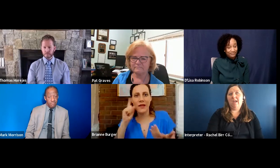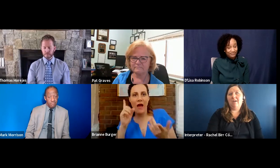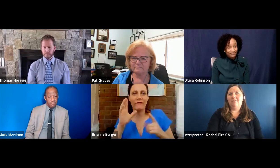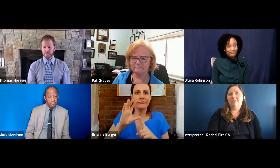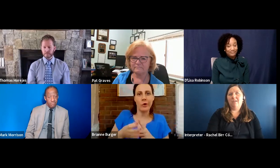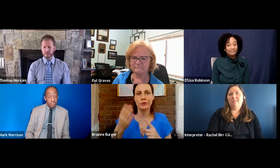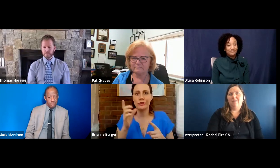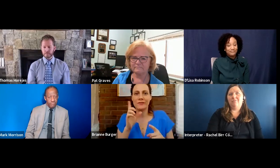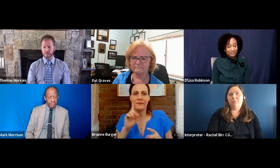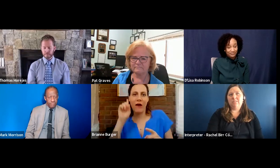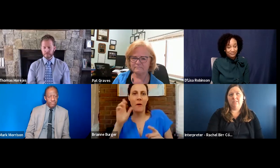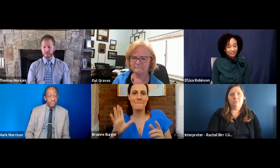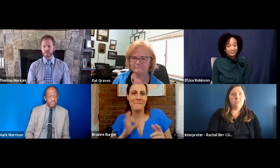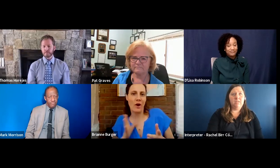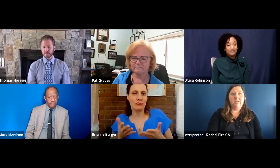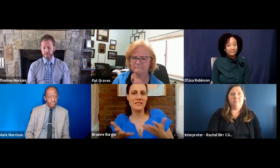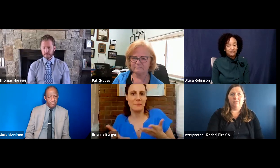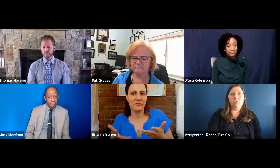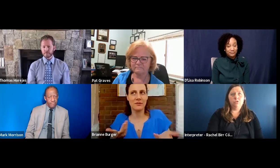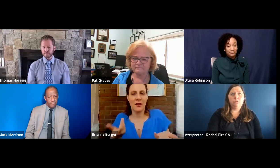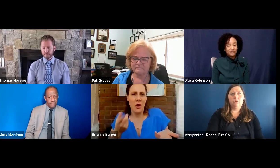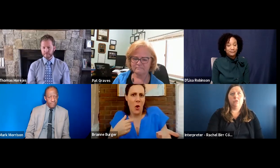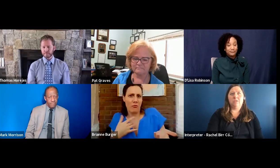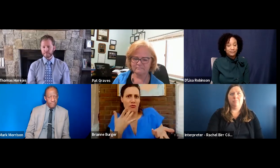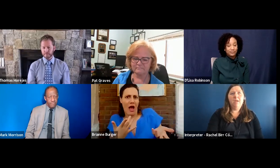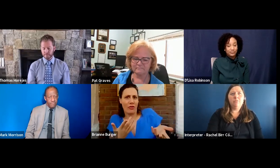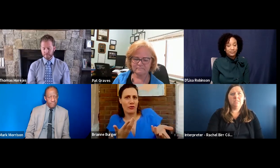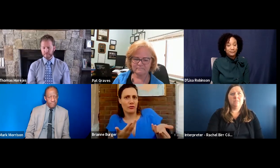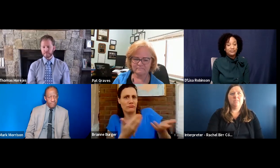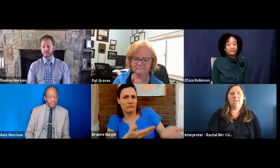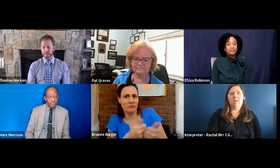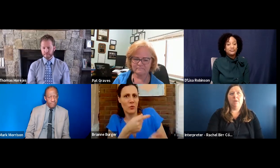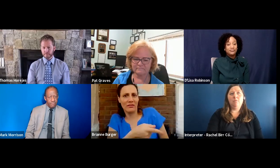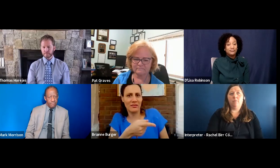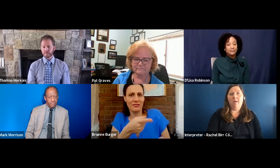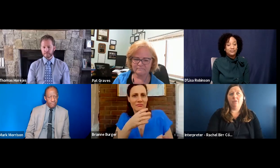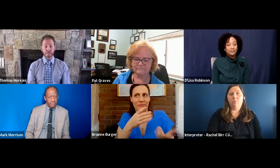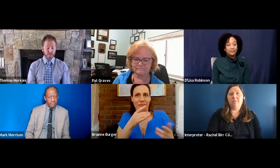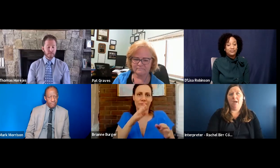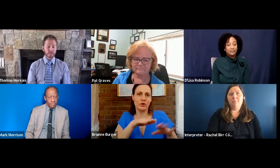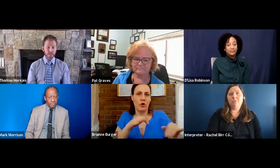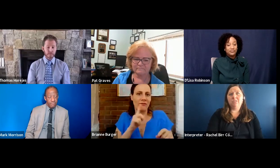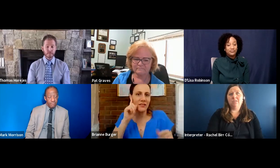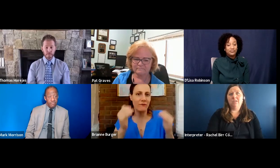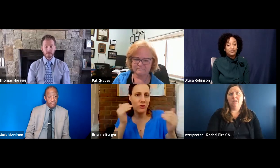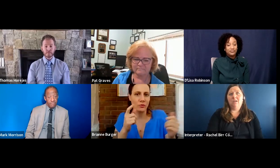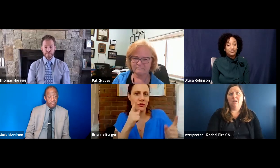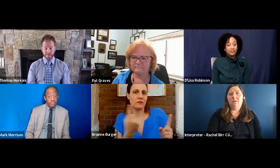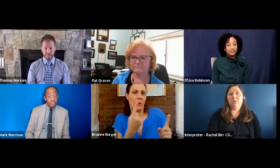already have the fluency, the understanding of deaf culture, deaf mannerisms, and I might rather go with that